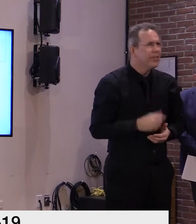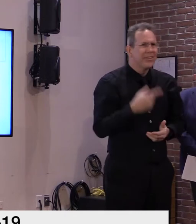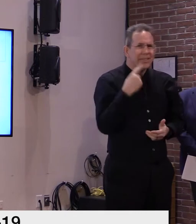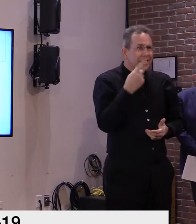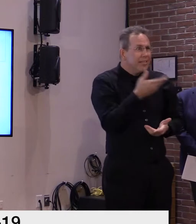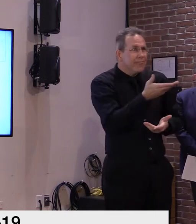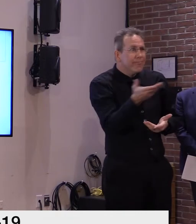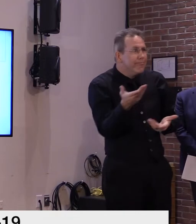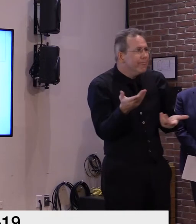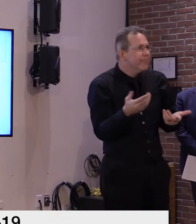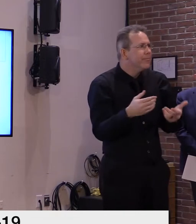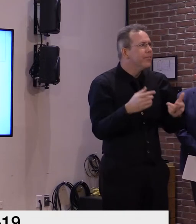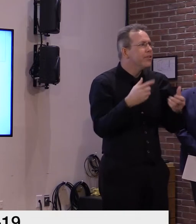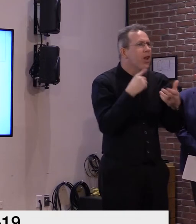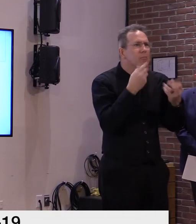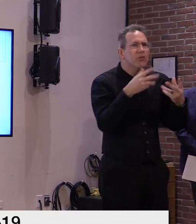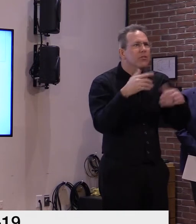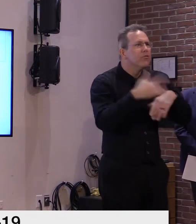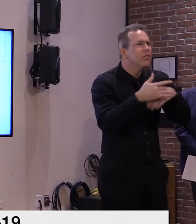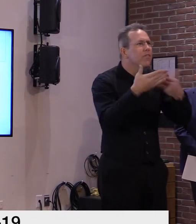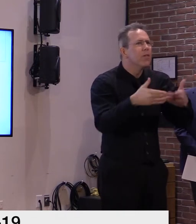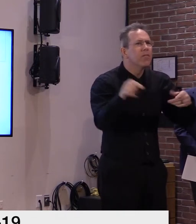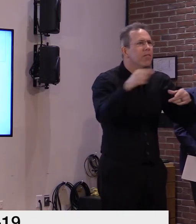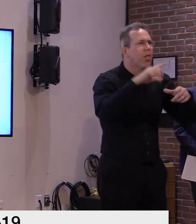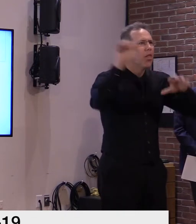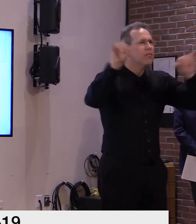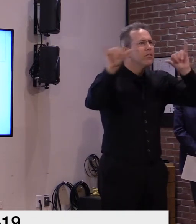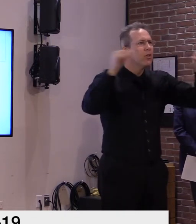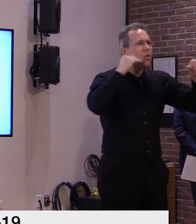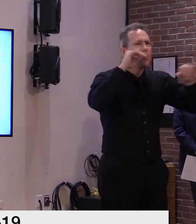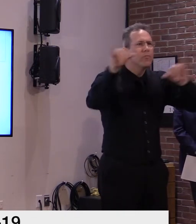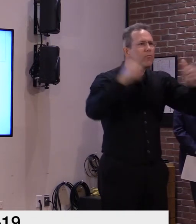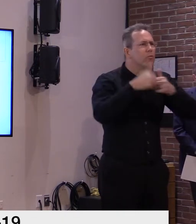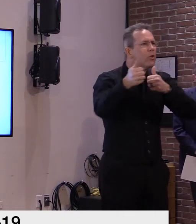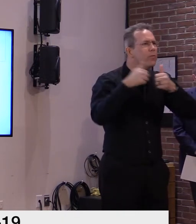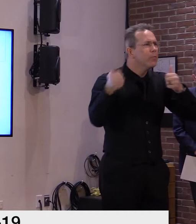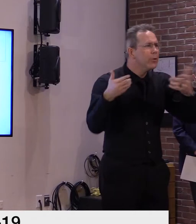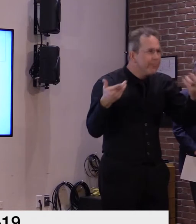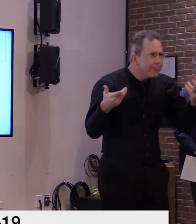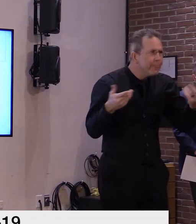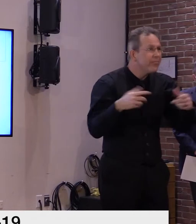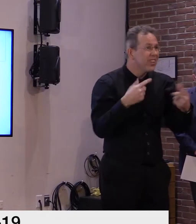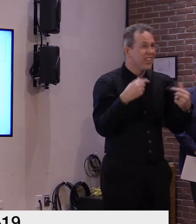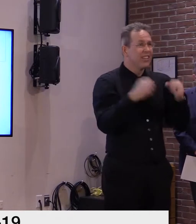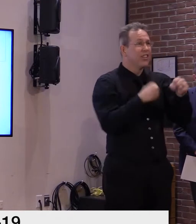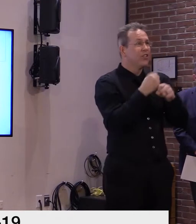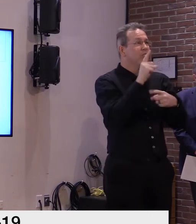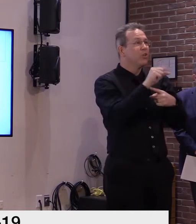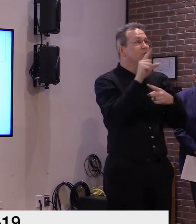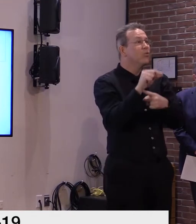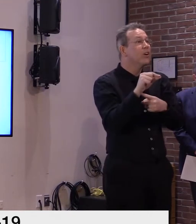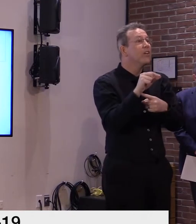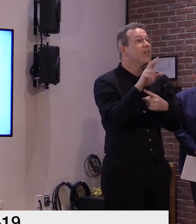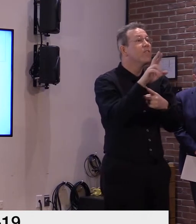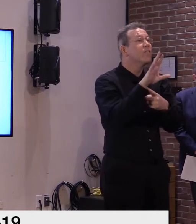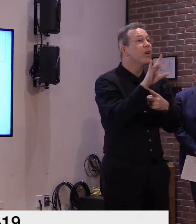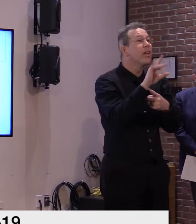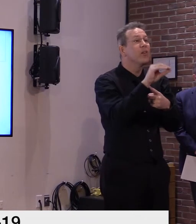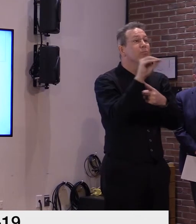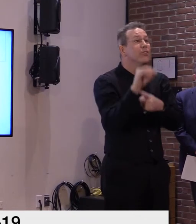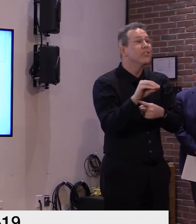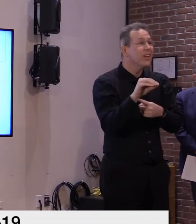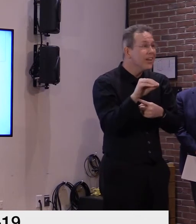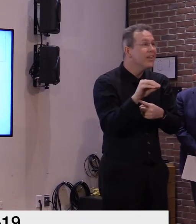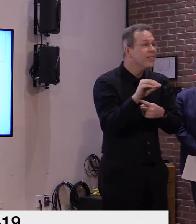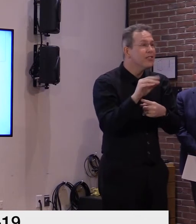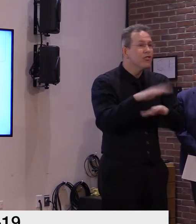most vulnerable. In calendar year 2020, 48% of children receiving Medicaid services,